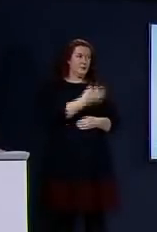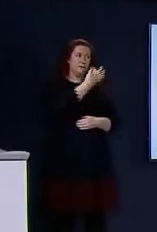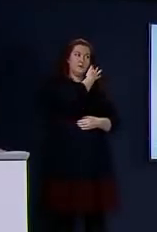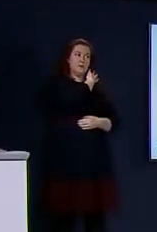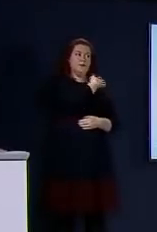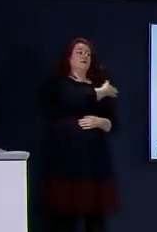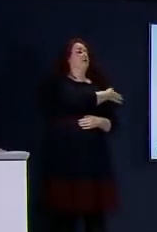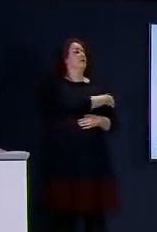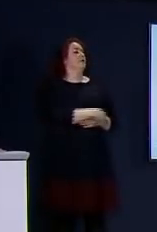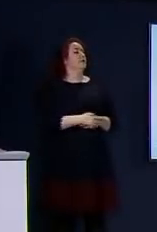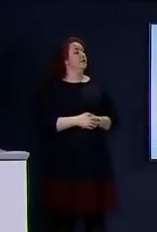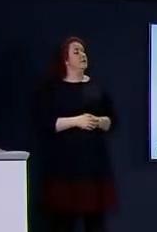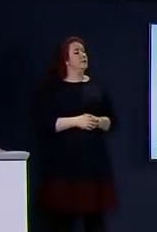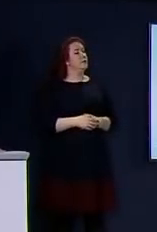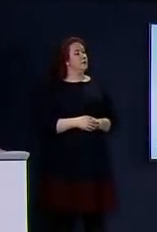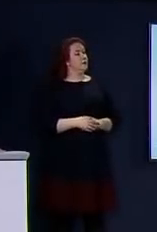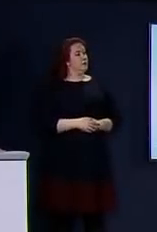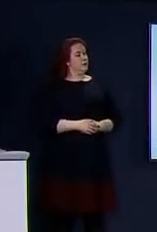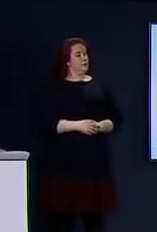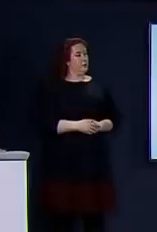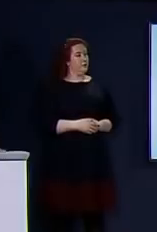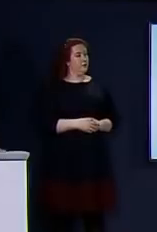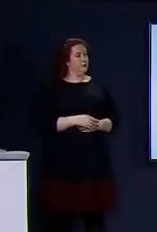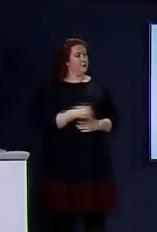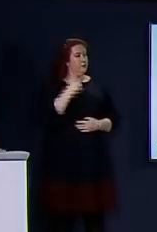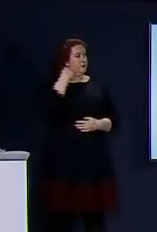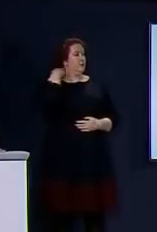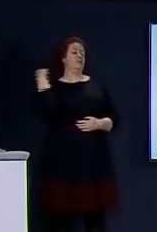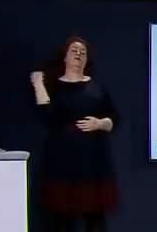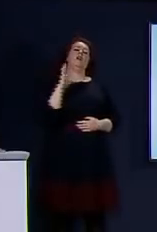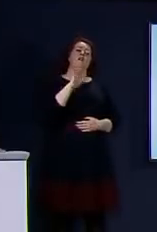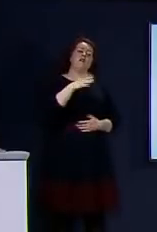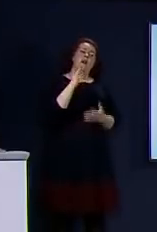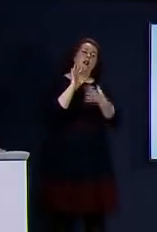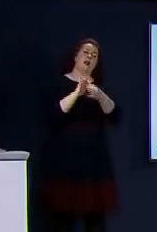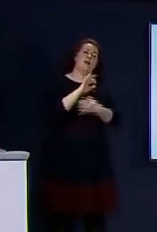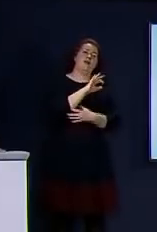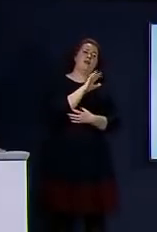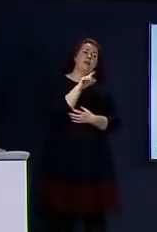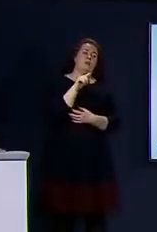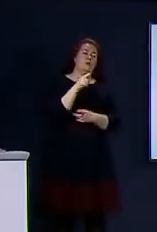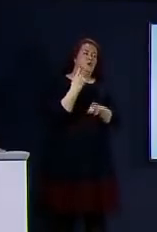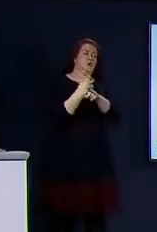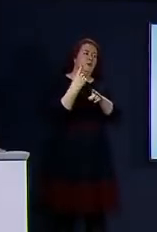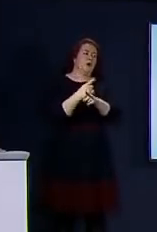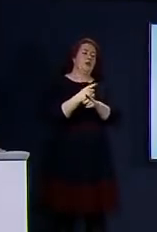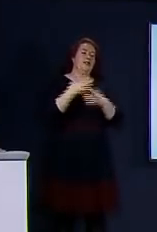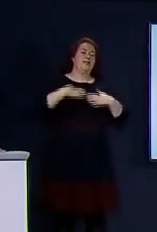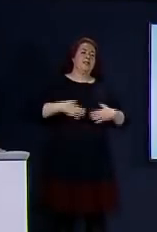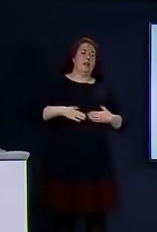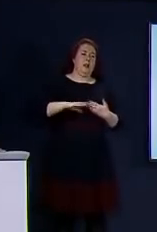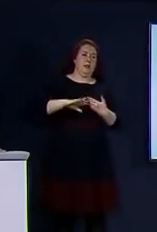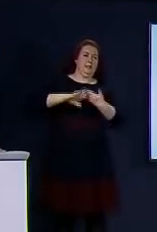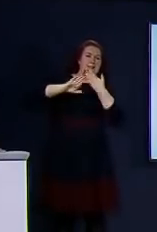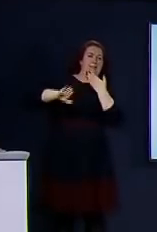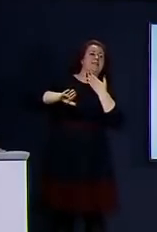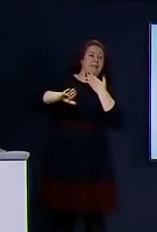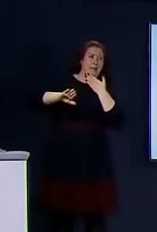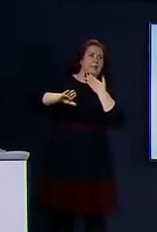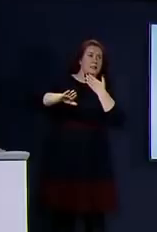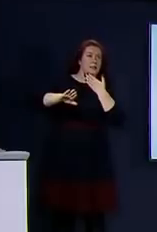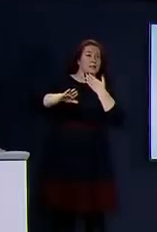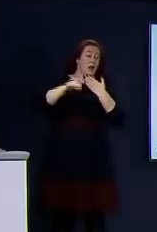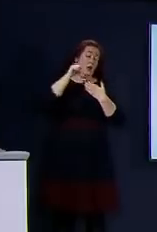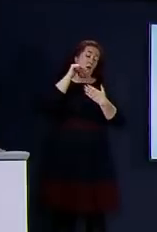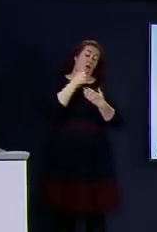Thank you. Just on that subject of physical distancing, which I'm sure what you've said there is going to be welcomed by many people. There will be